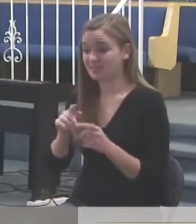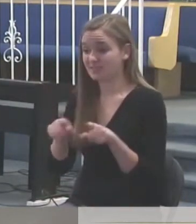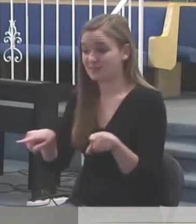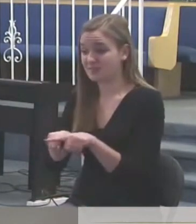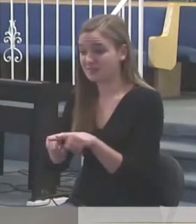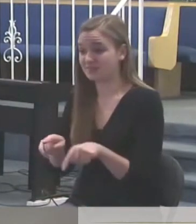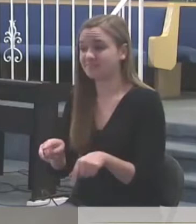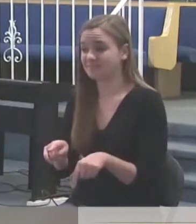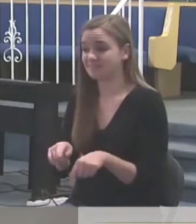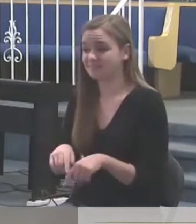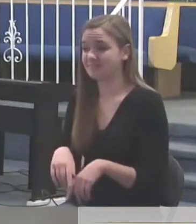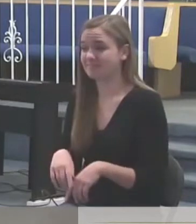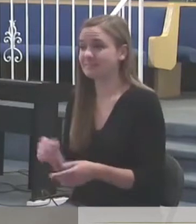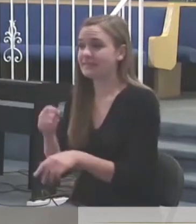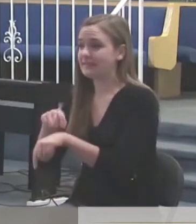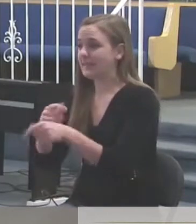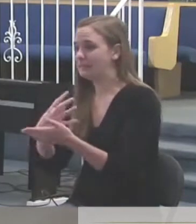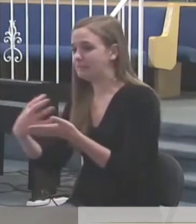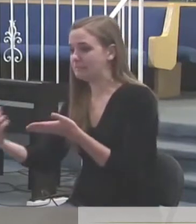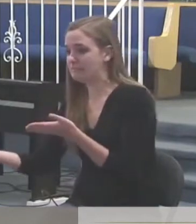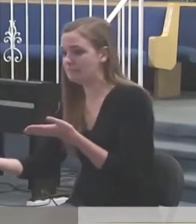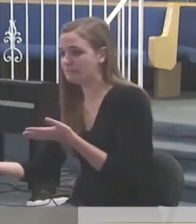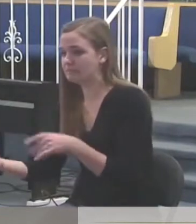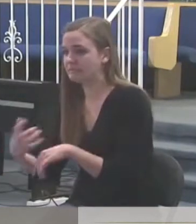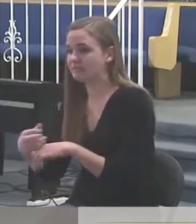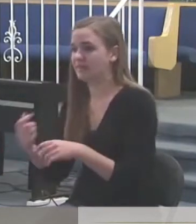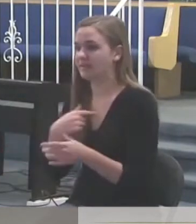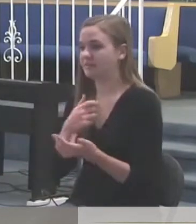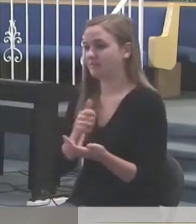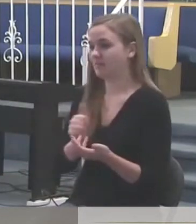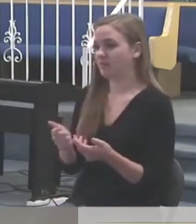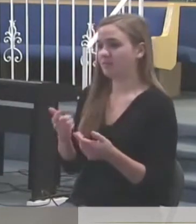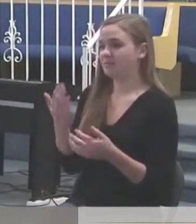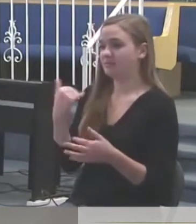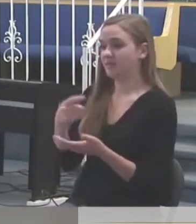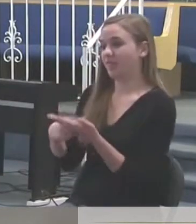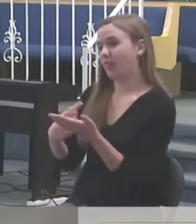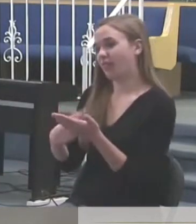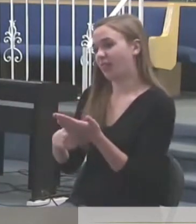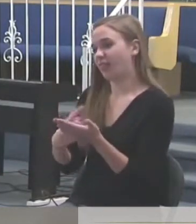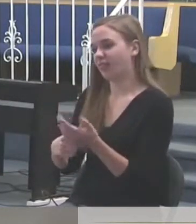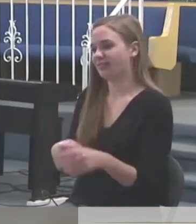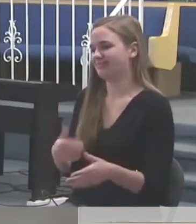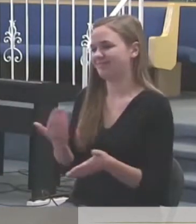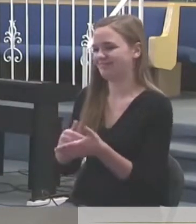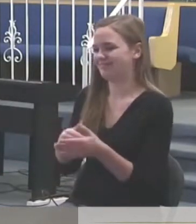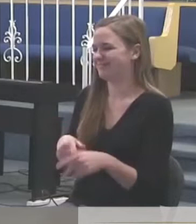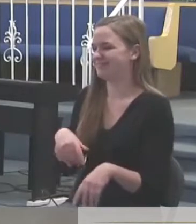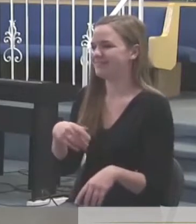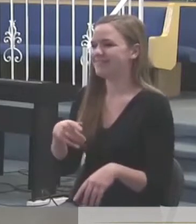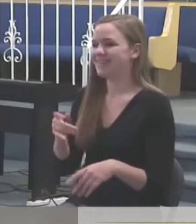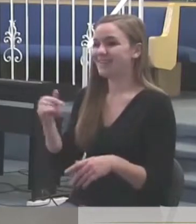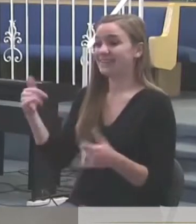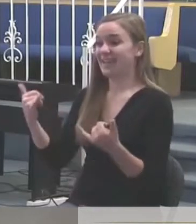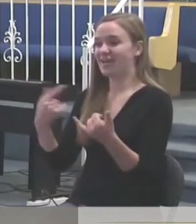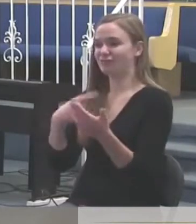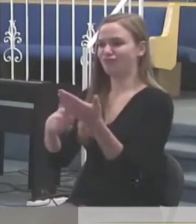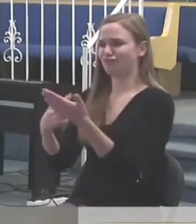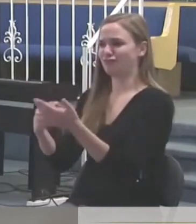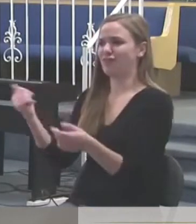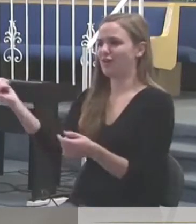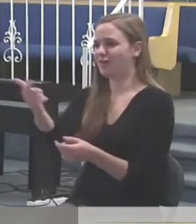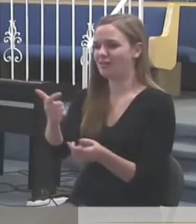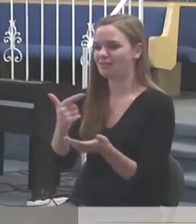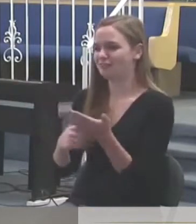Yeah. We're running out of time, and I don't want to, you know, have to go back and have to beat up the sisters. I'm beating this all up at one time.